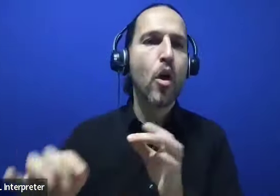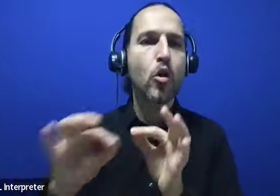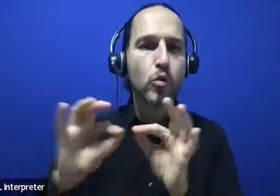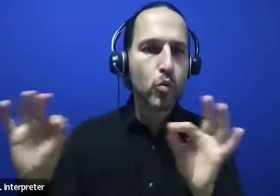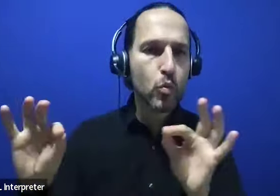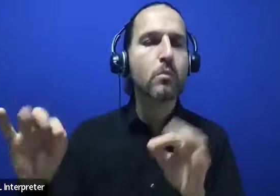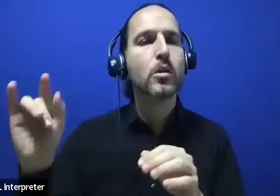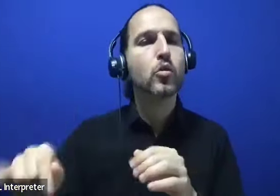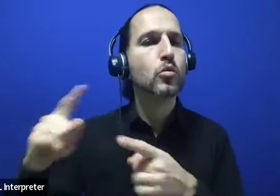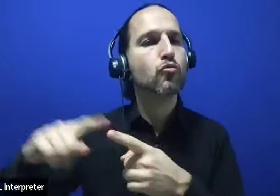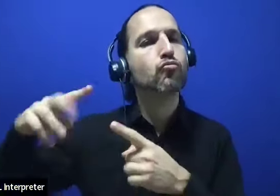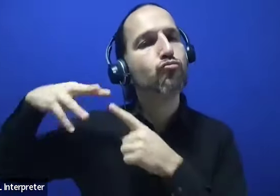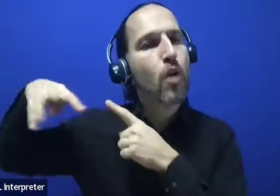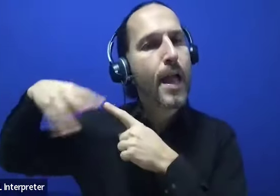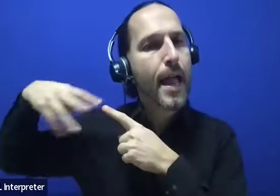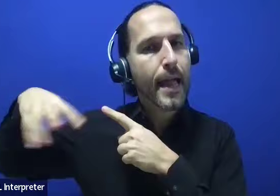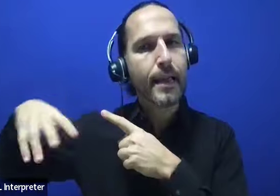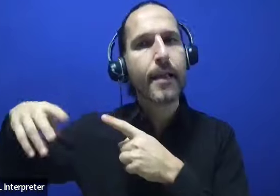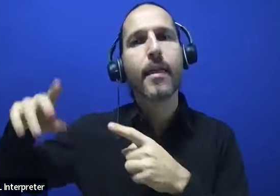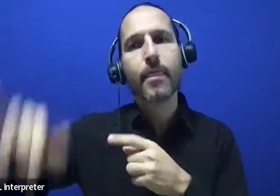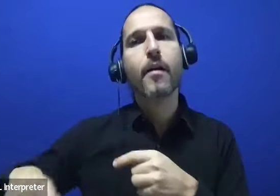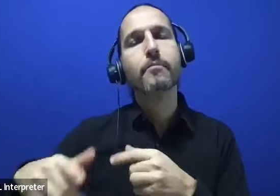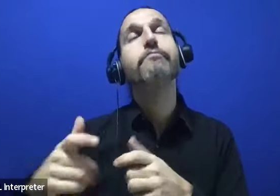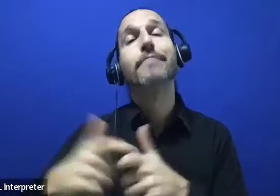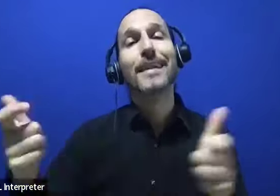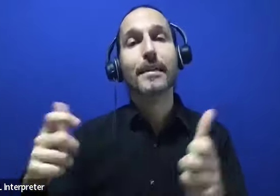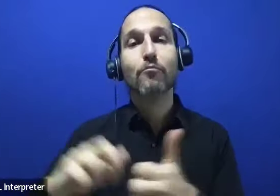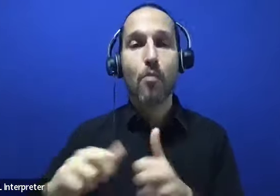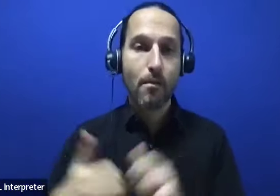help drain. That can be a lifelong issue.